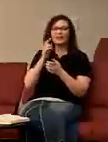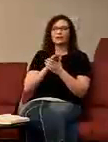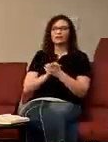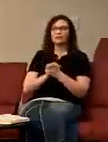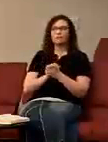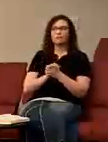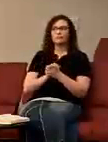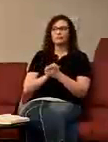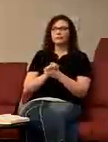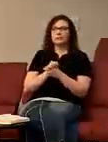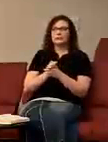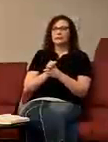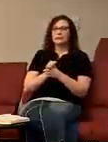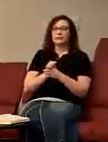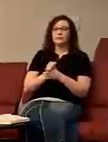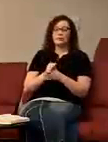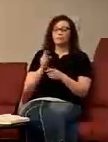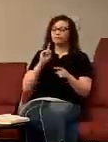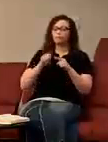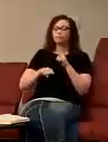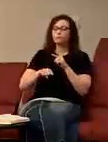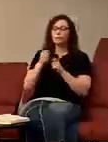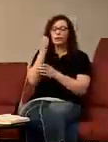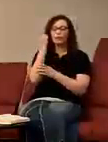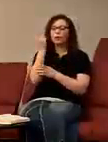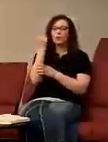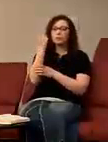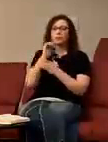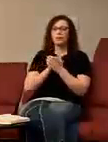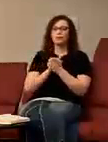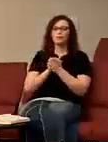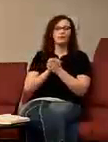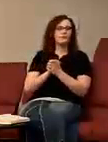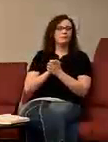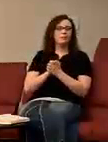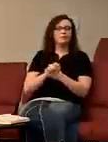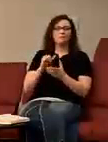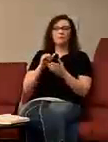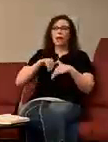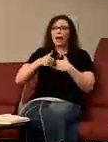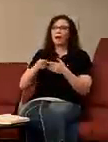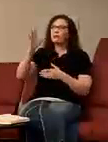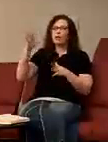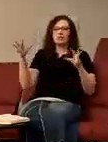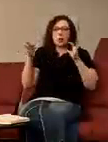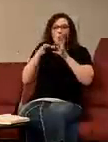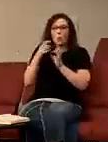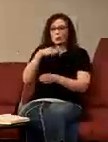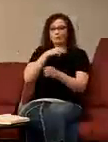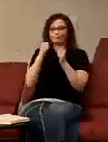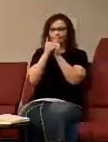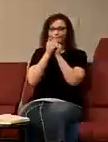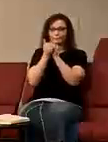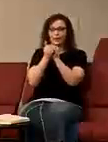over-comprehensible. We can't even comprehend how God is holding us together and the chair and everything. I